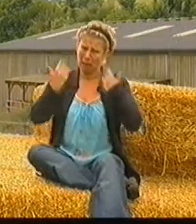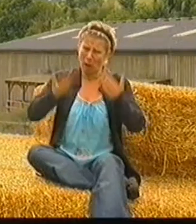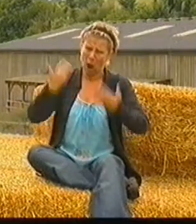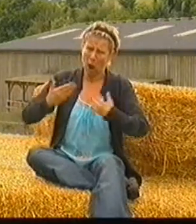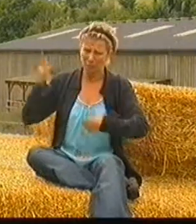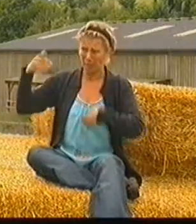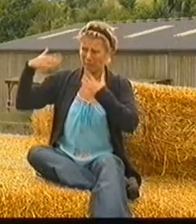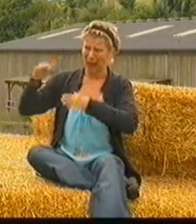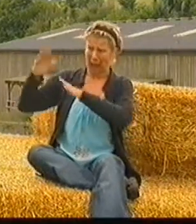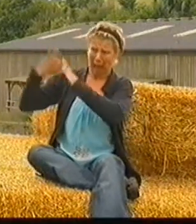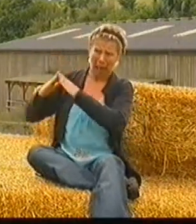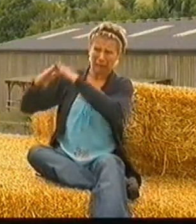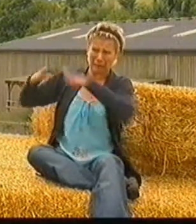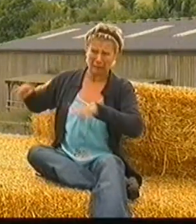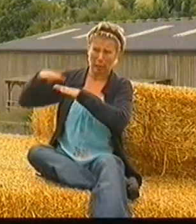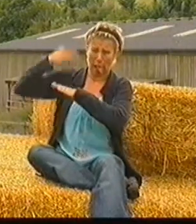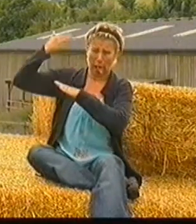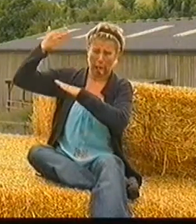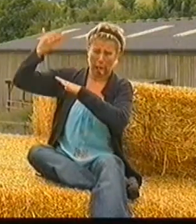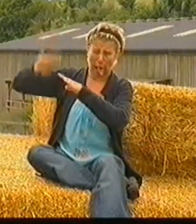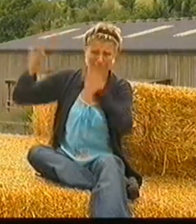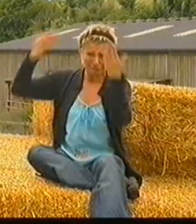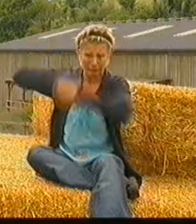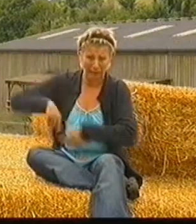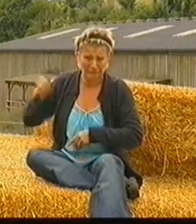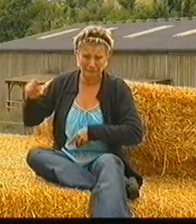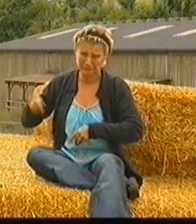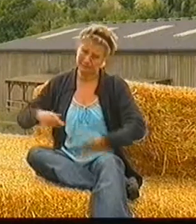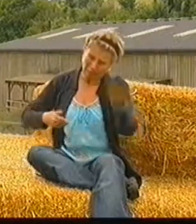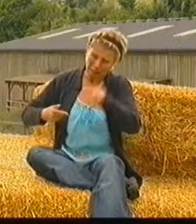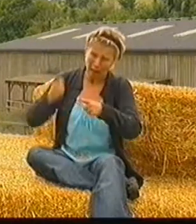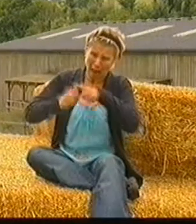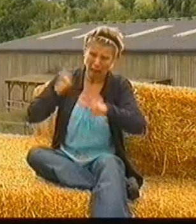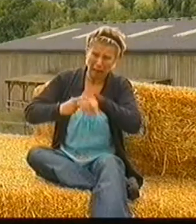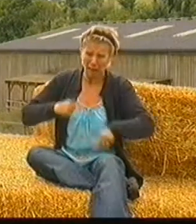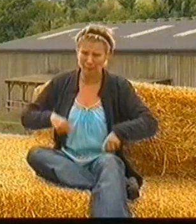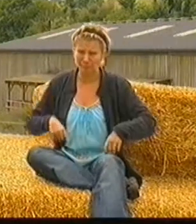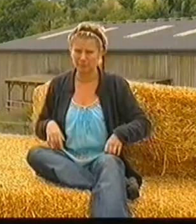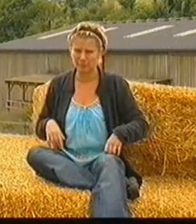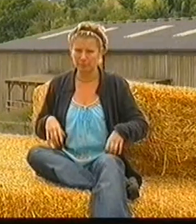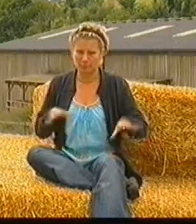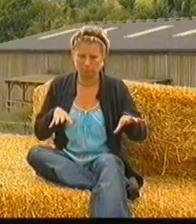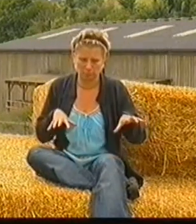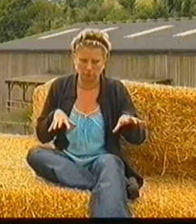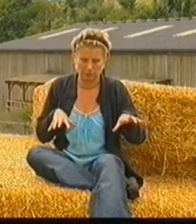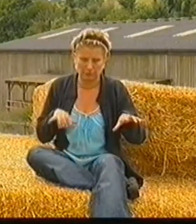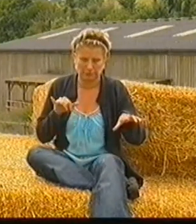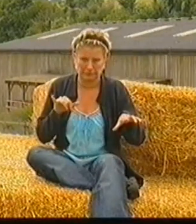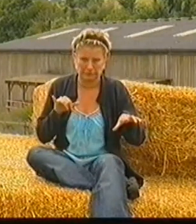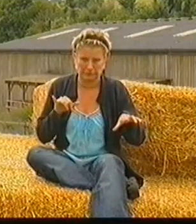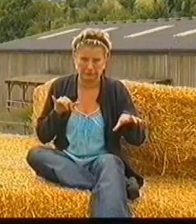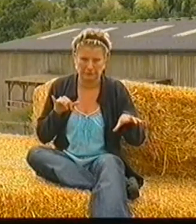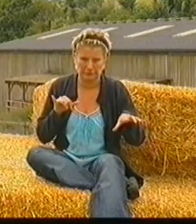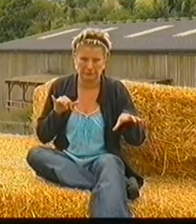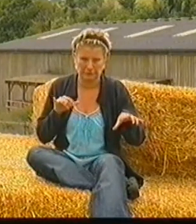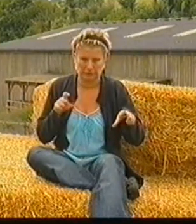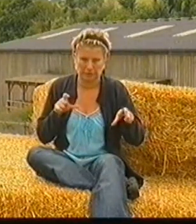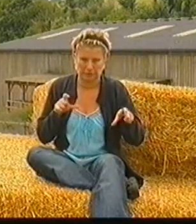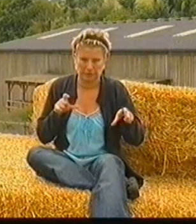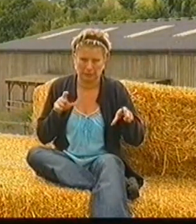kept waiting, especially when he's been out all night in a tent." The animals froze. Their ears pricked, their bodies